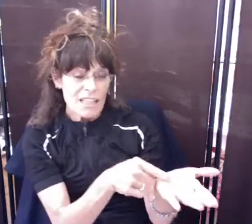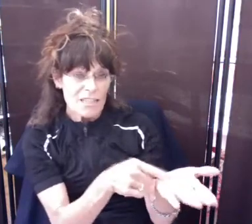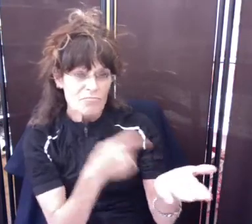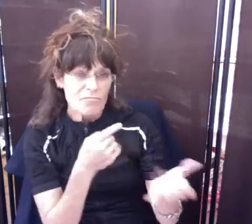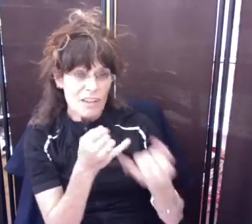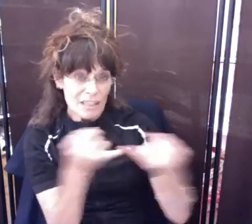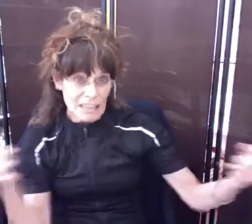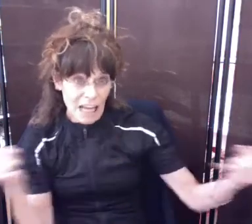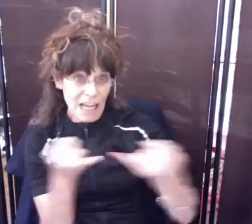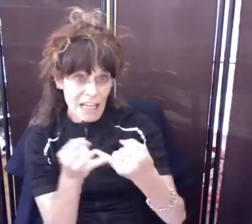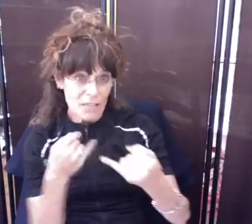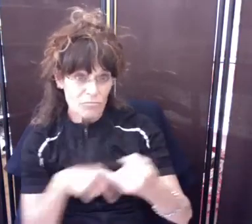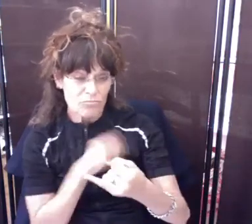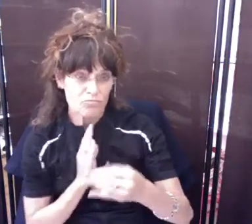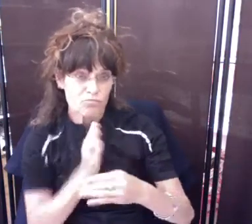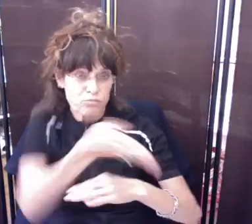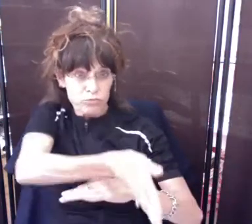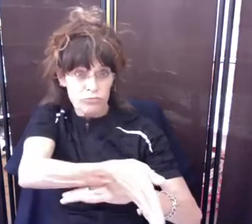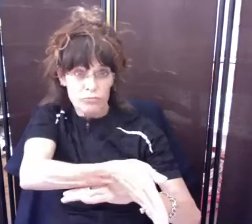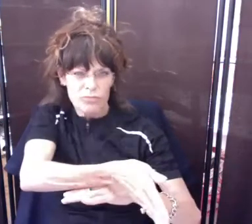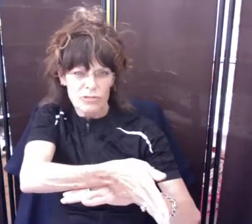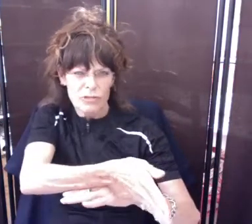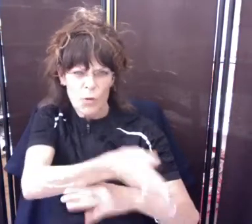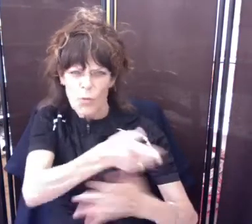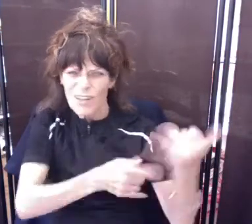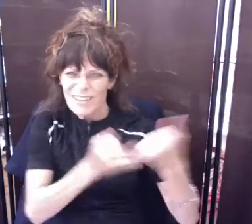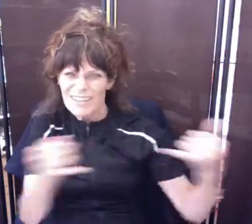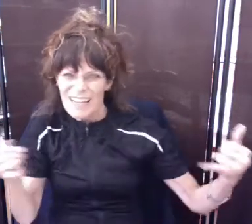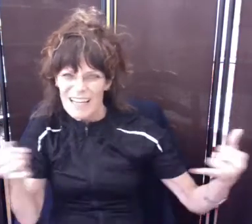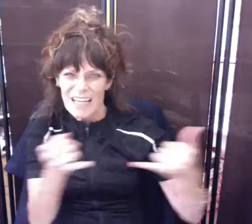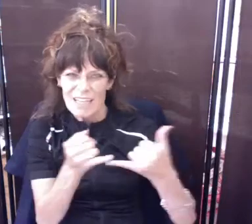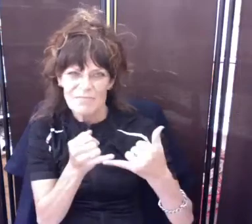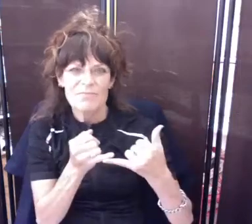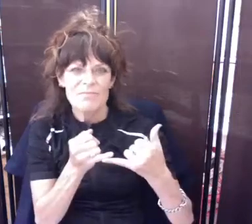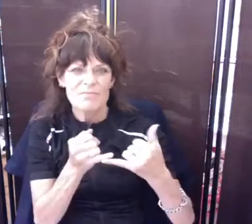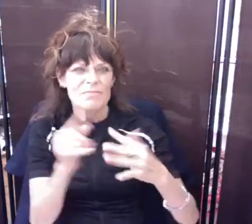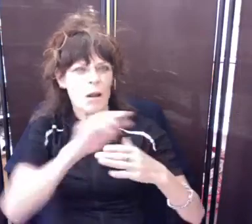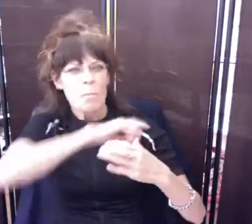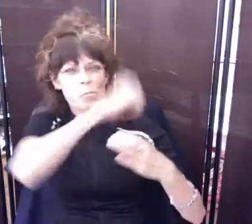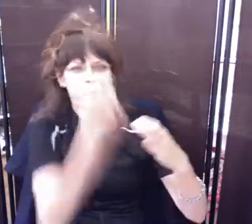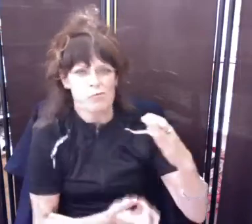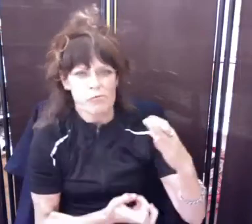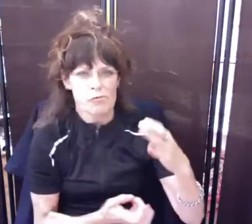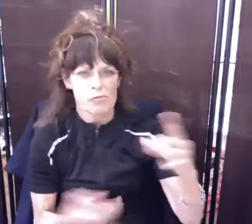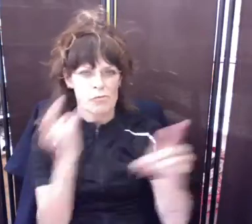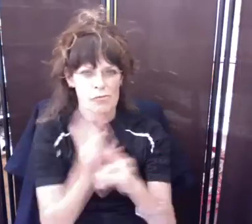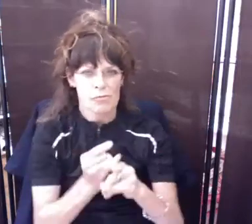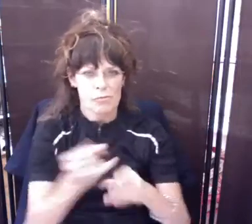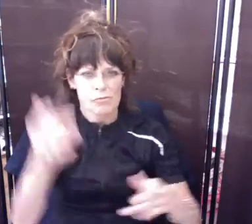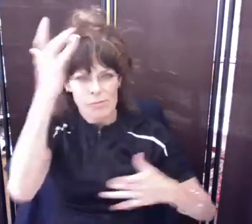the line is it's a line into alcoholism. And and what the line is it's